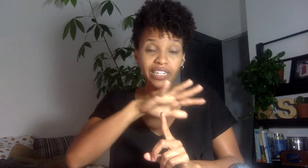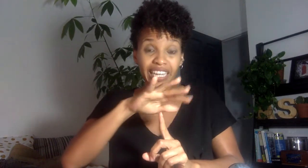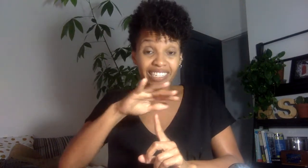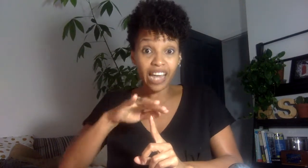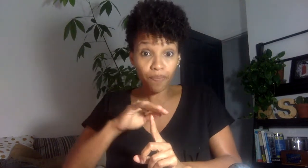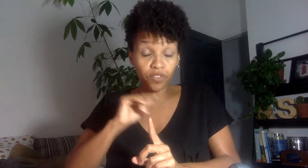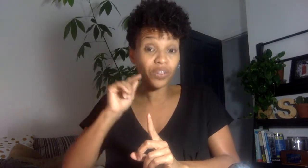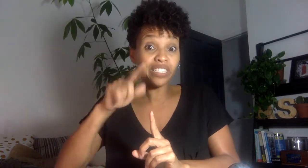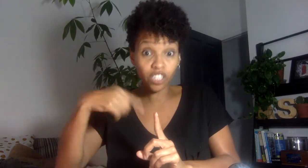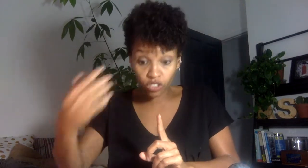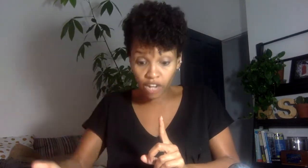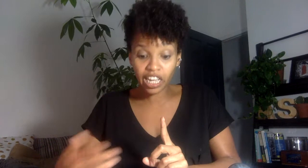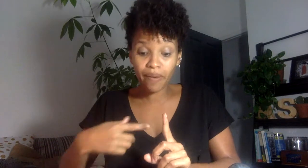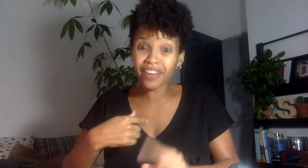in depth, so he's still talking about it.